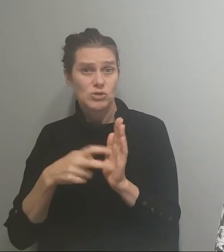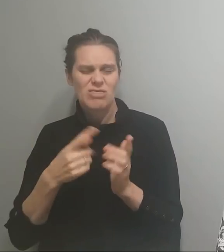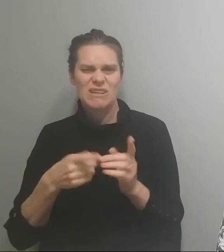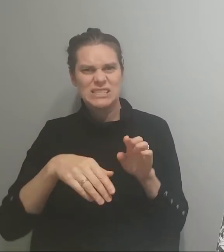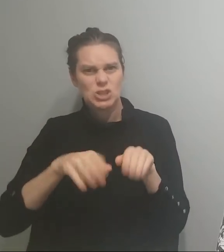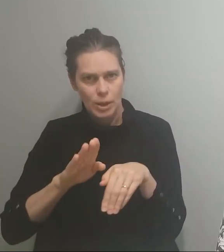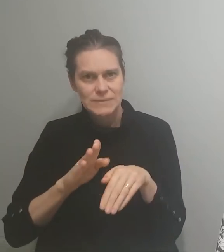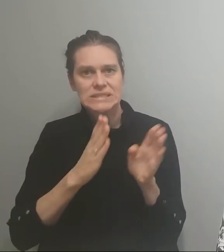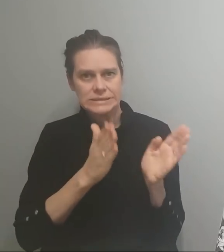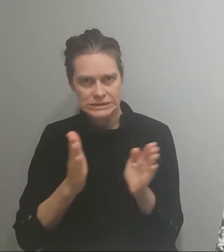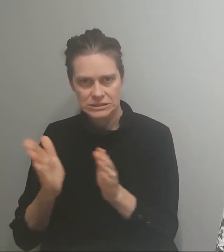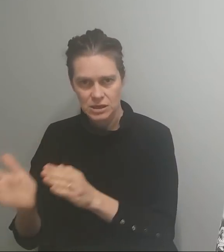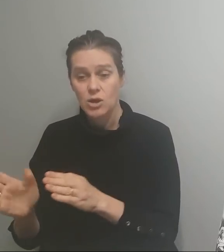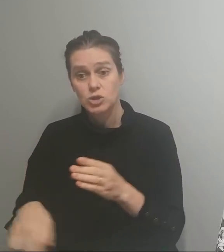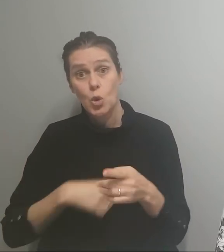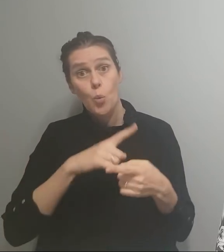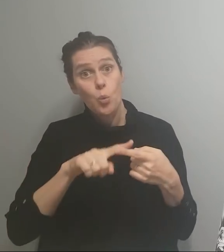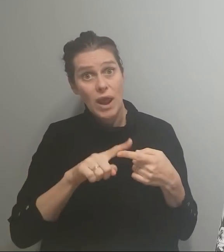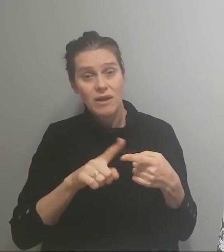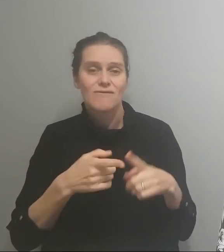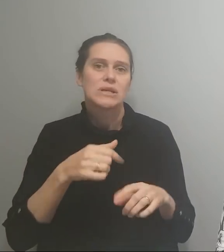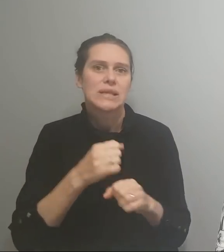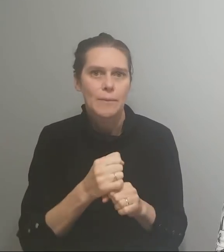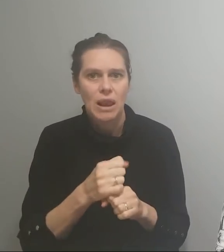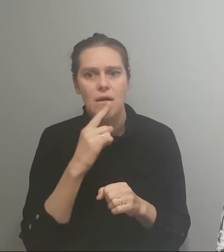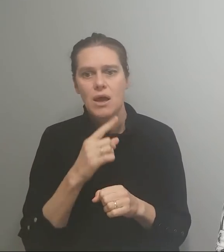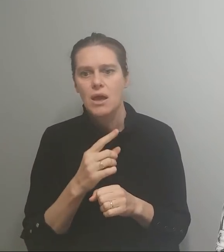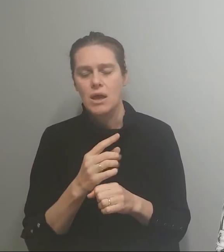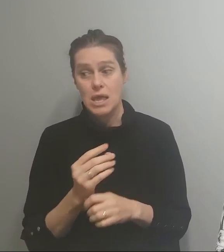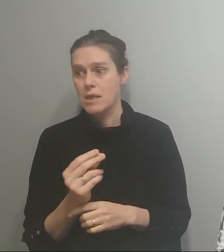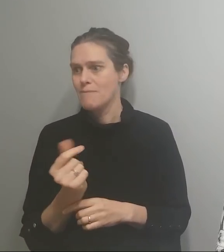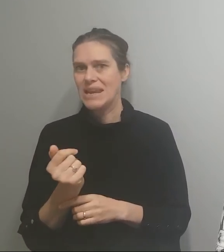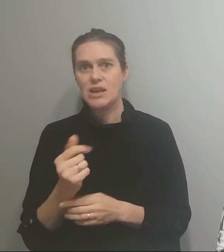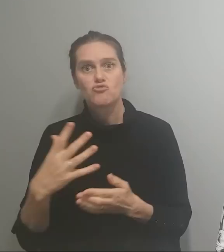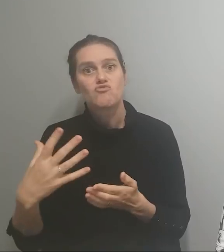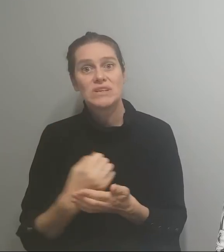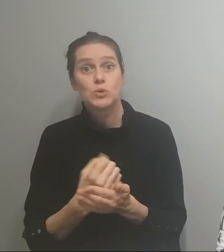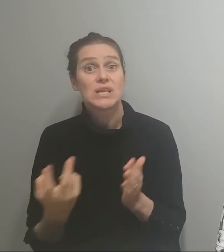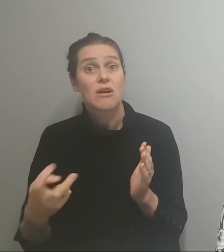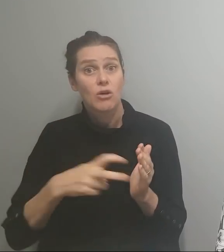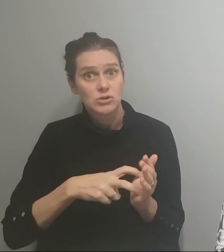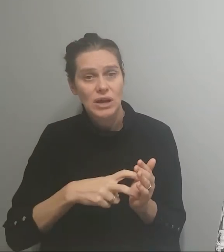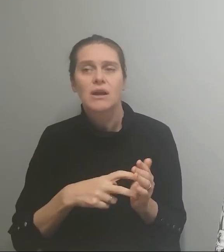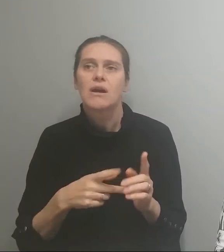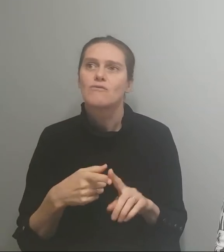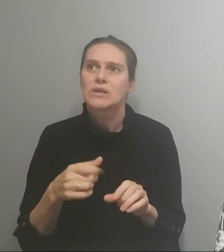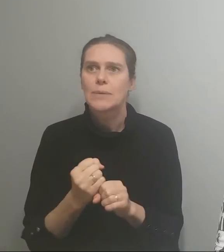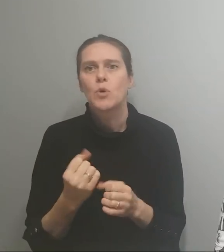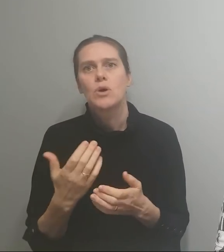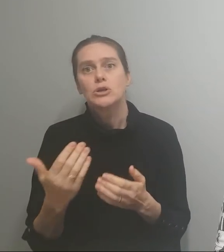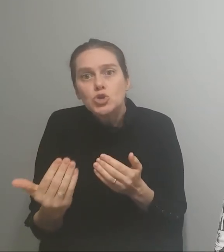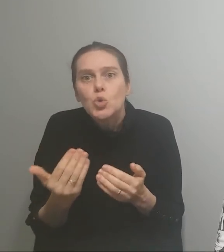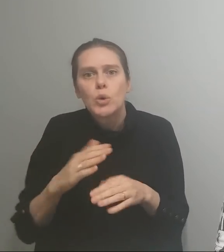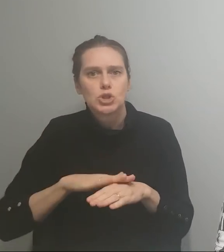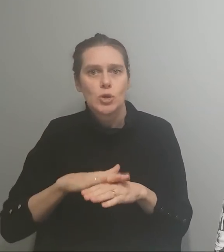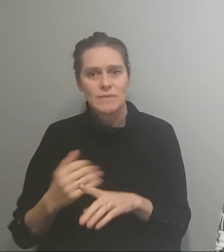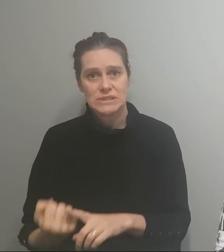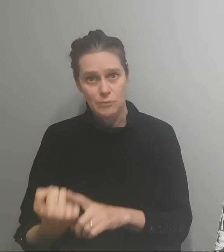So one is having some immediate resourcing contracts. So this is some short-term